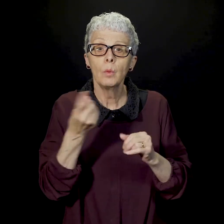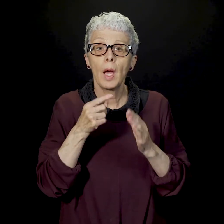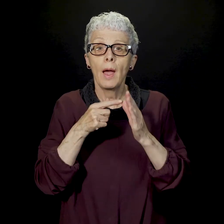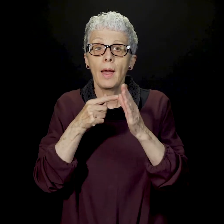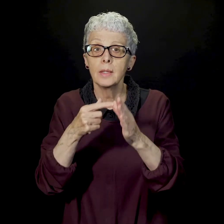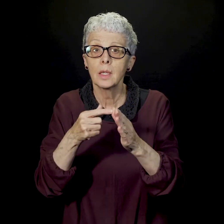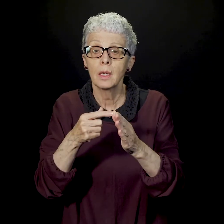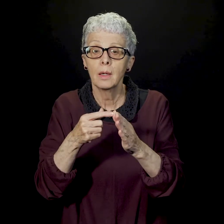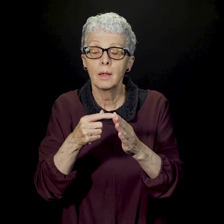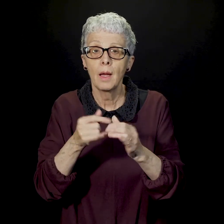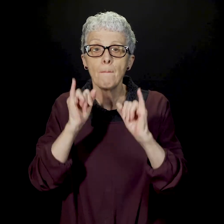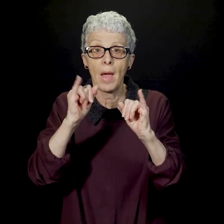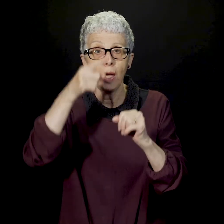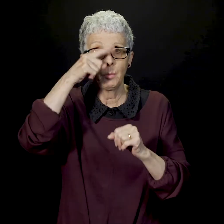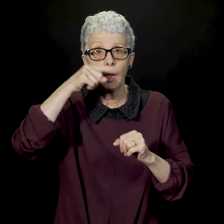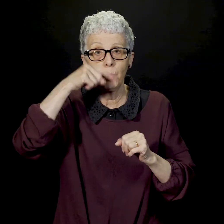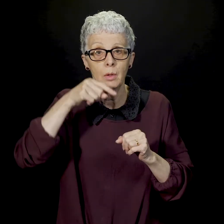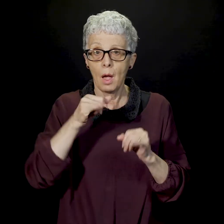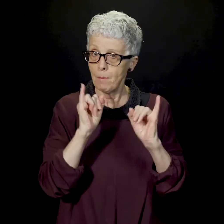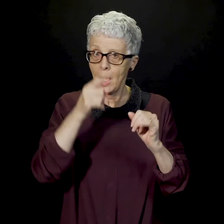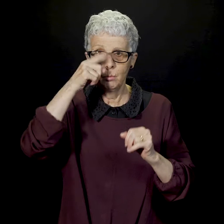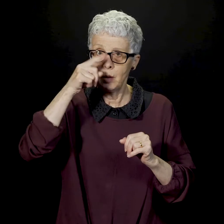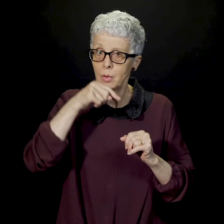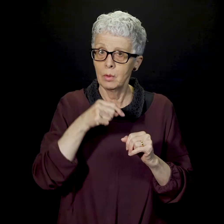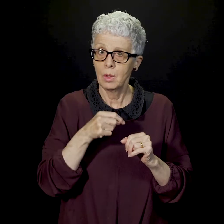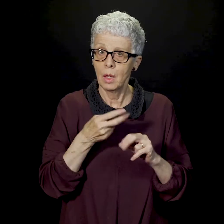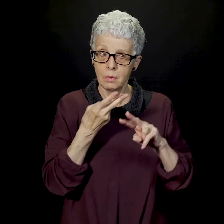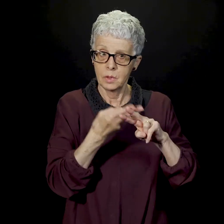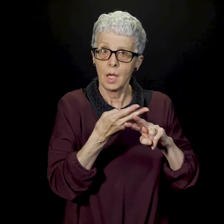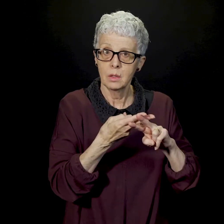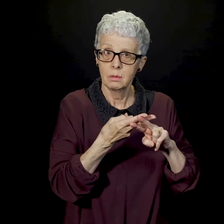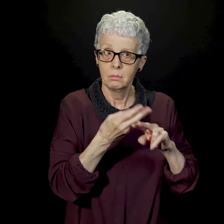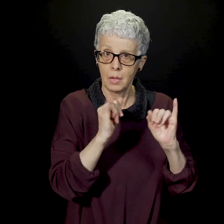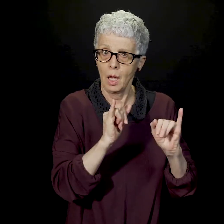would have been bad people. Bad people get caught up in the current.